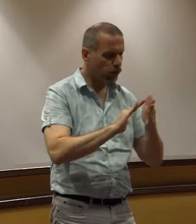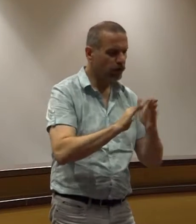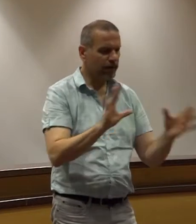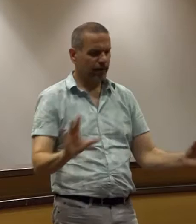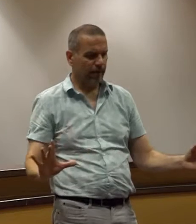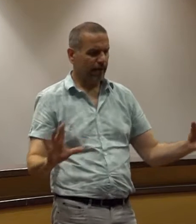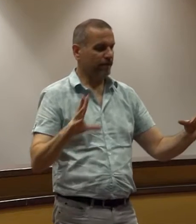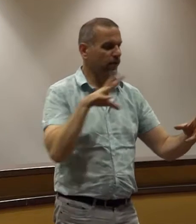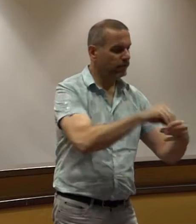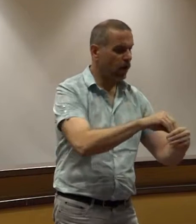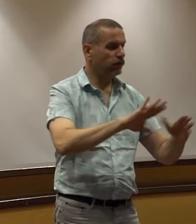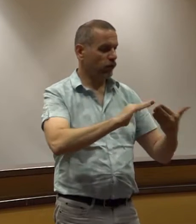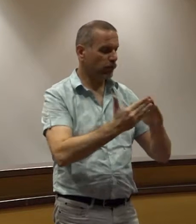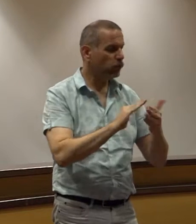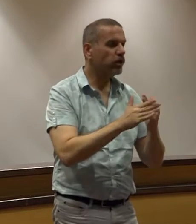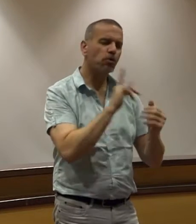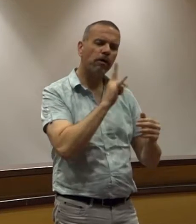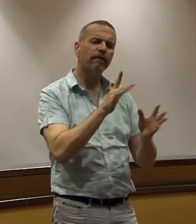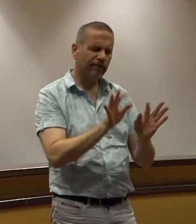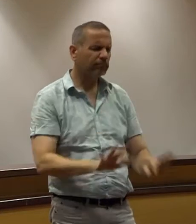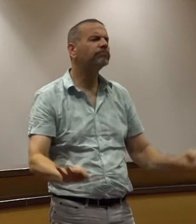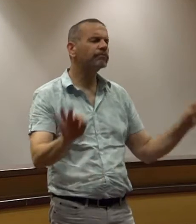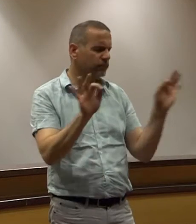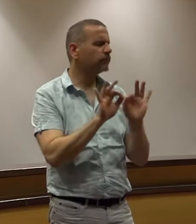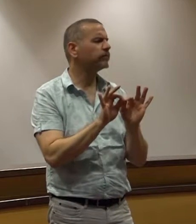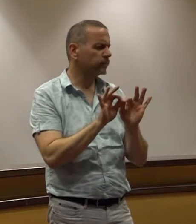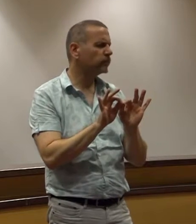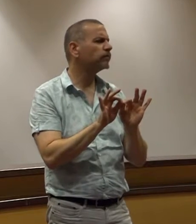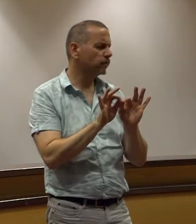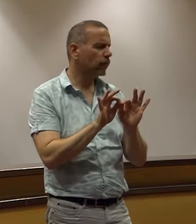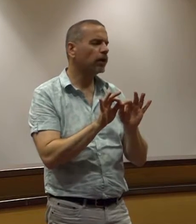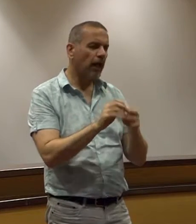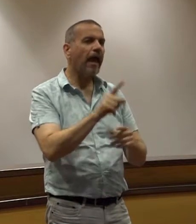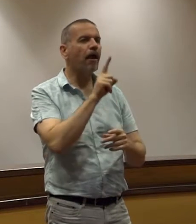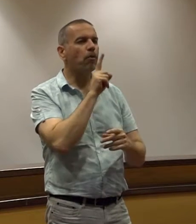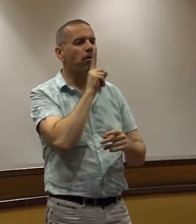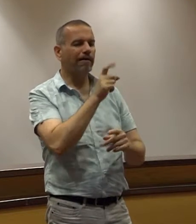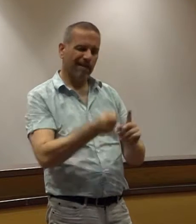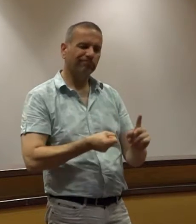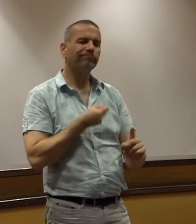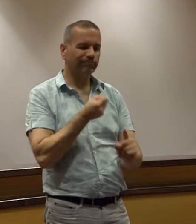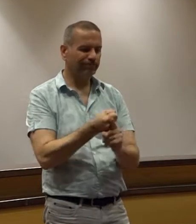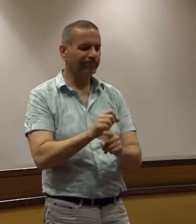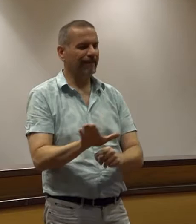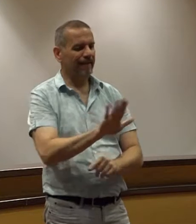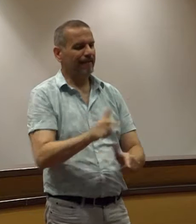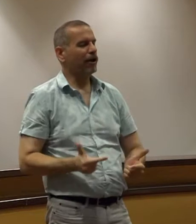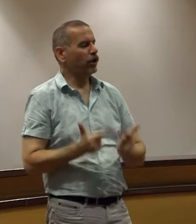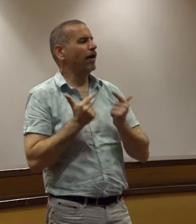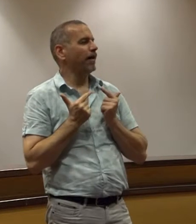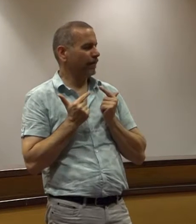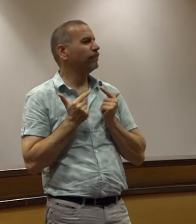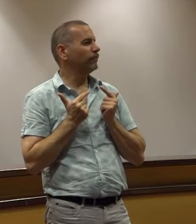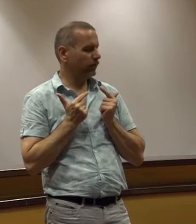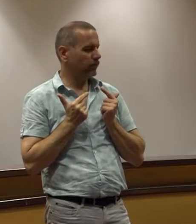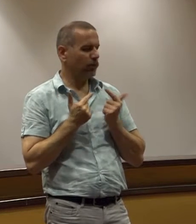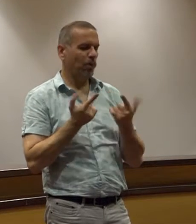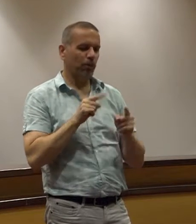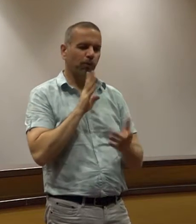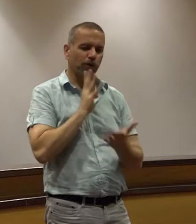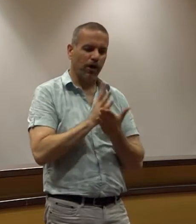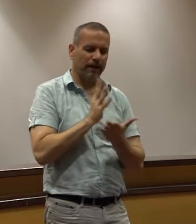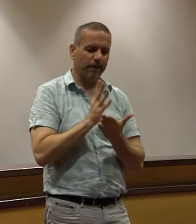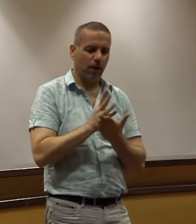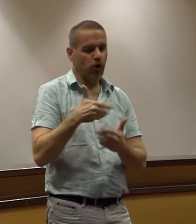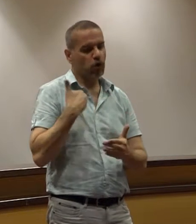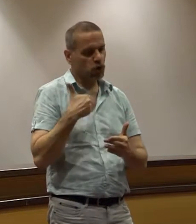community. It's a very valuable service, and it makes tremendous difference, especially when we're talking about youth